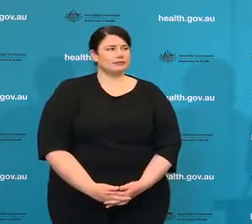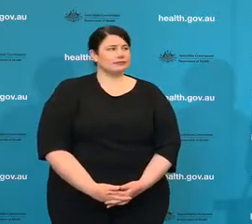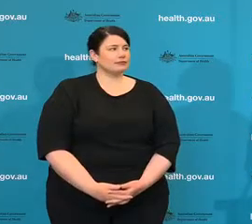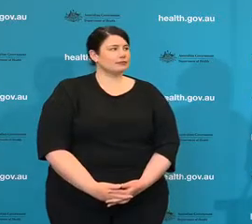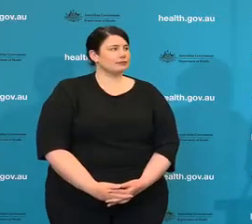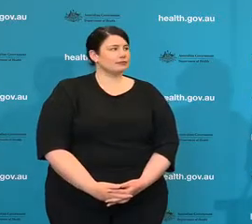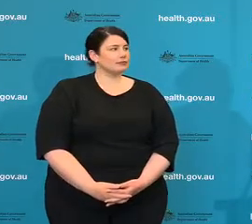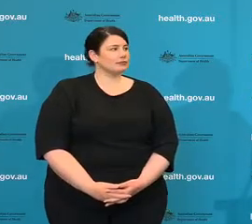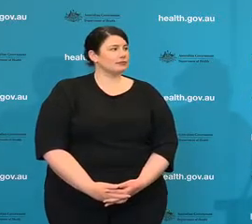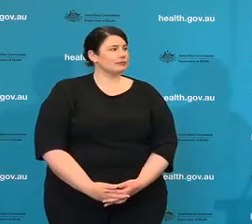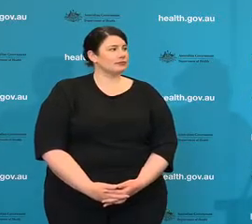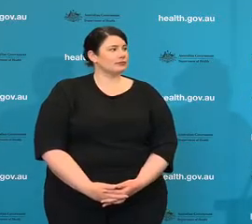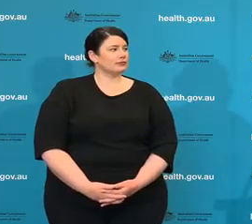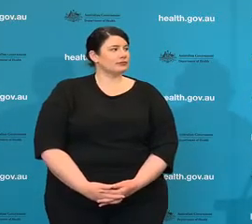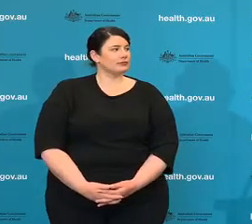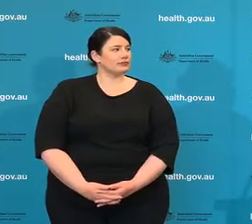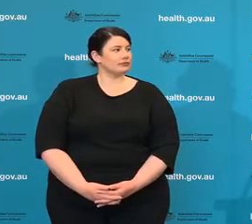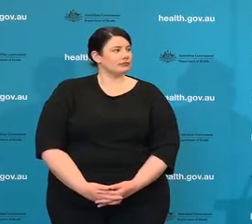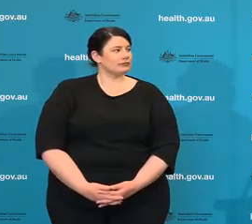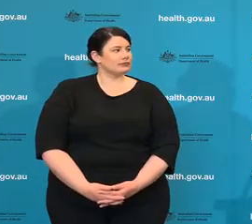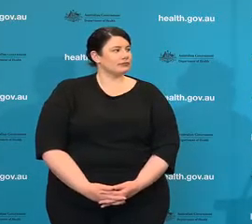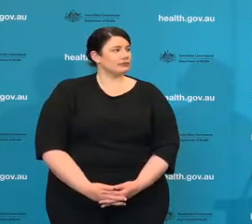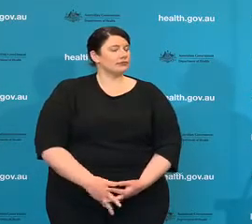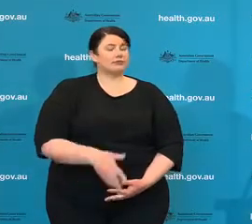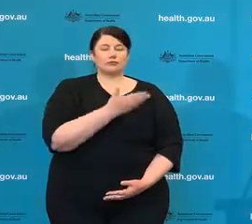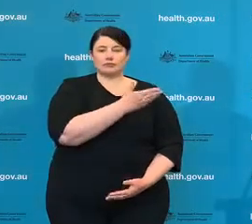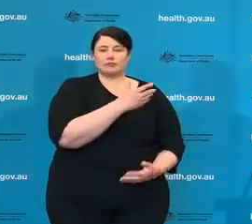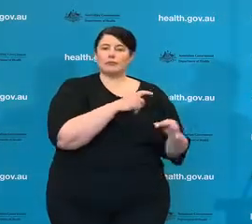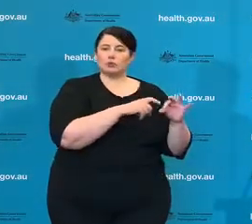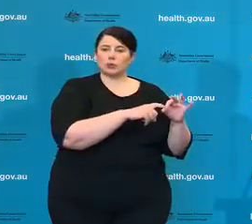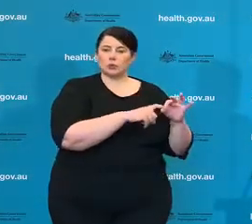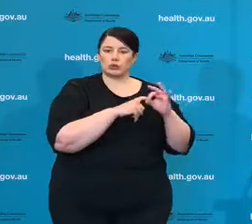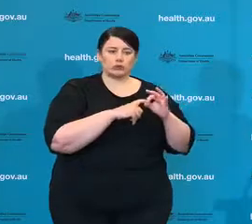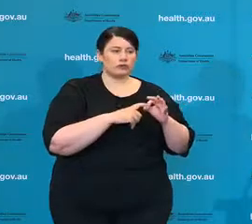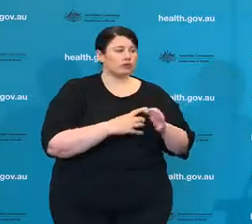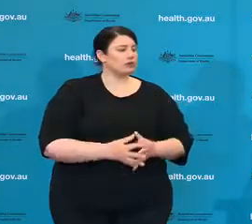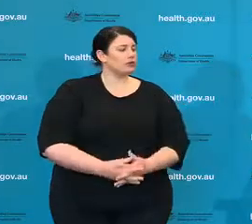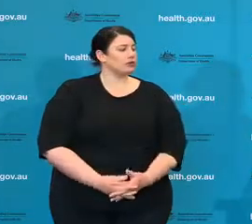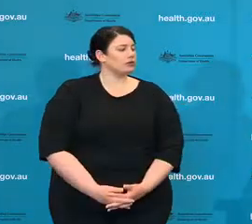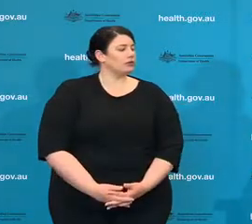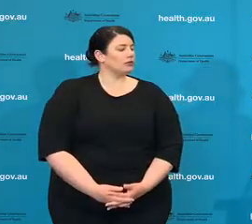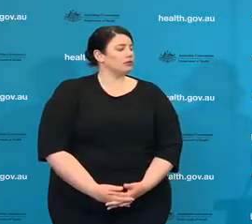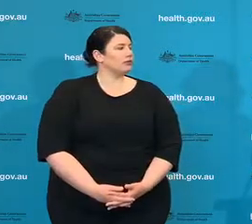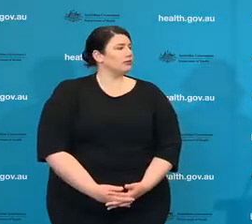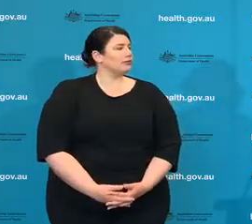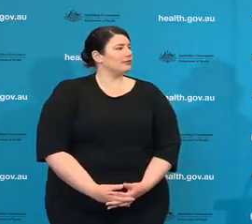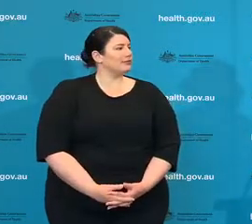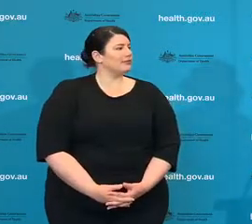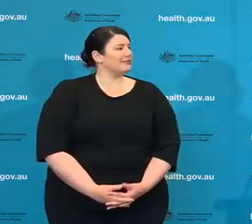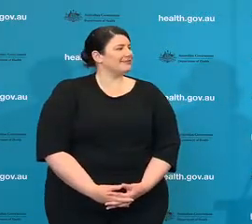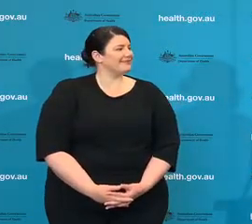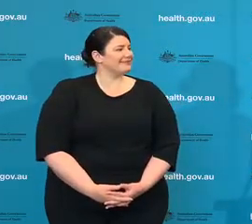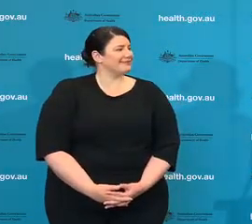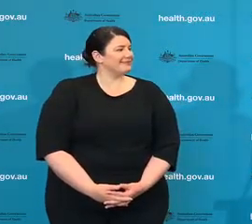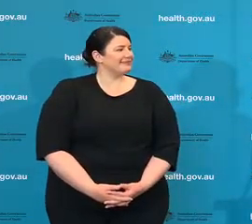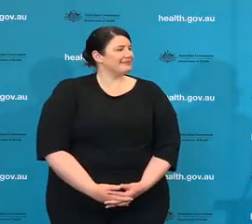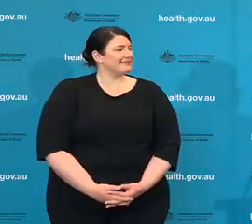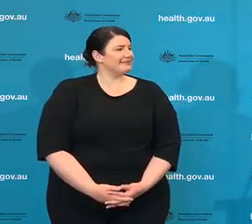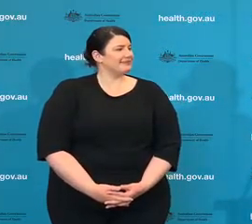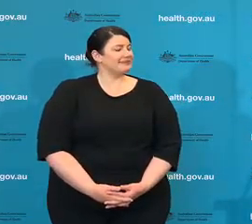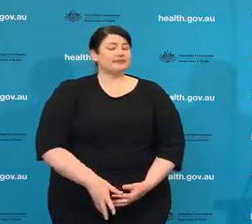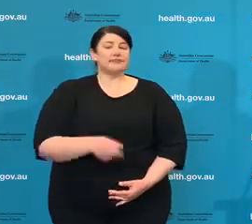And I'll just go back to the room for a couple more questions. On another issue, Dr. Coatsworth, late yesterday... Participant has left. Sorry, I've just turned that off. Late